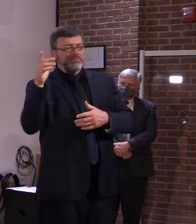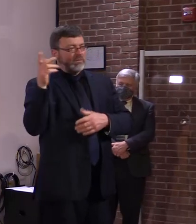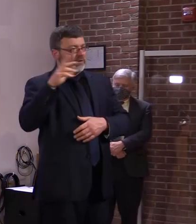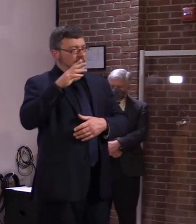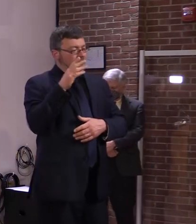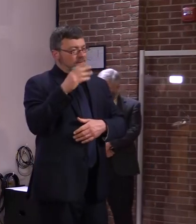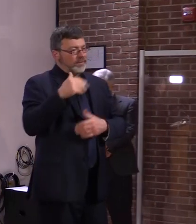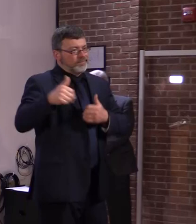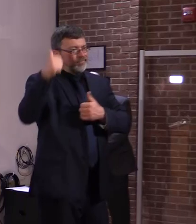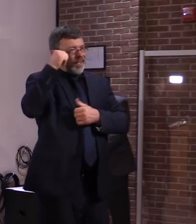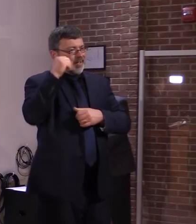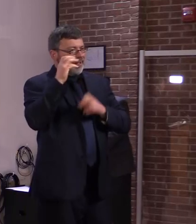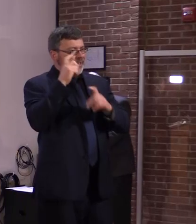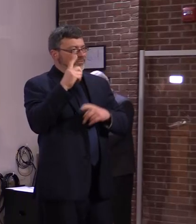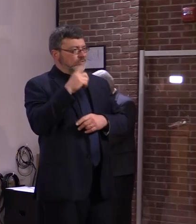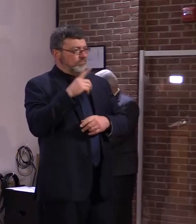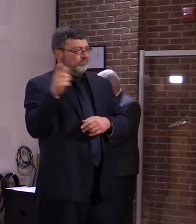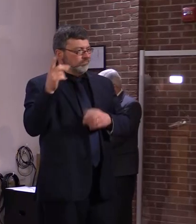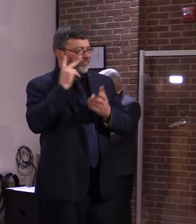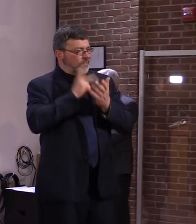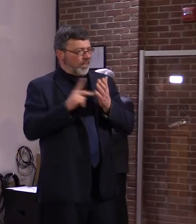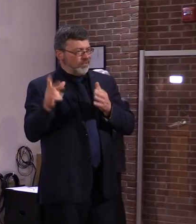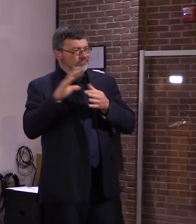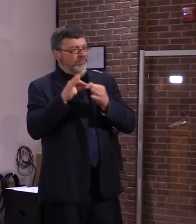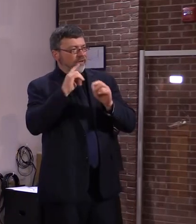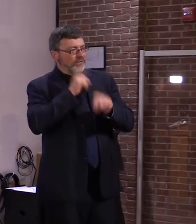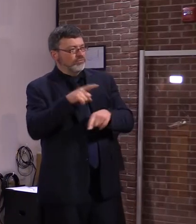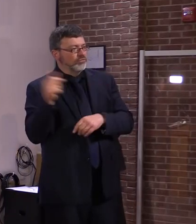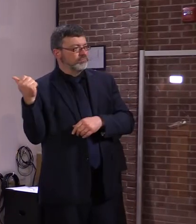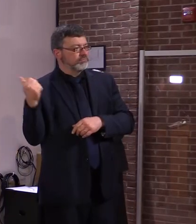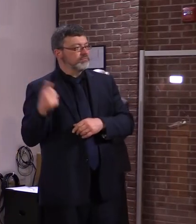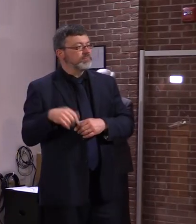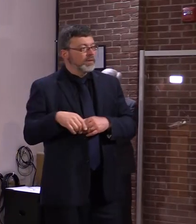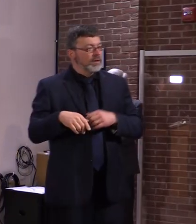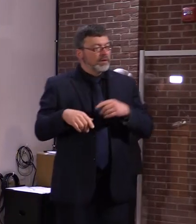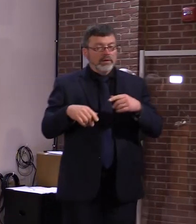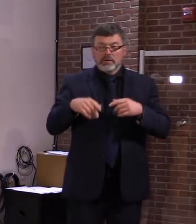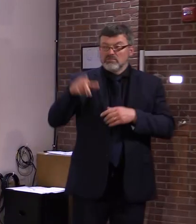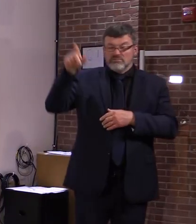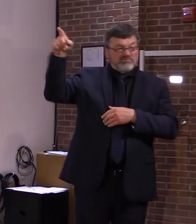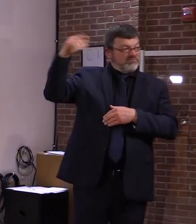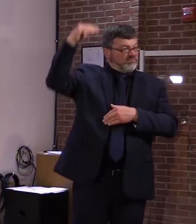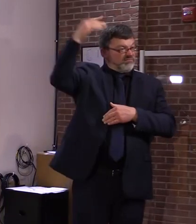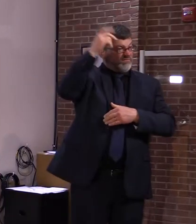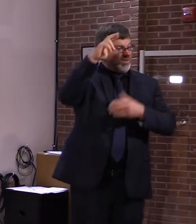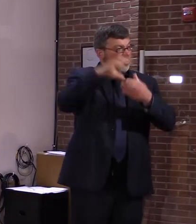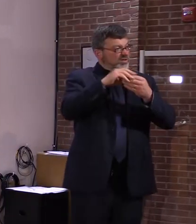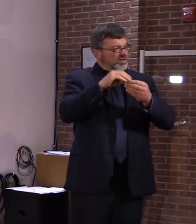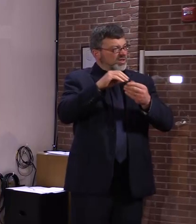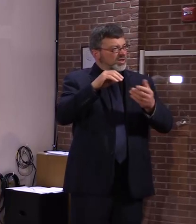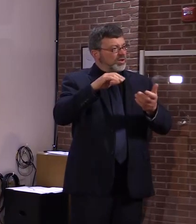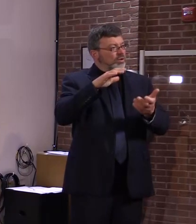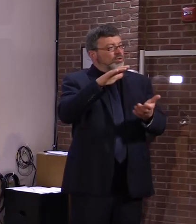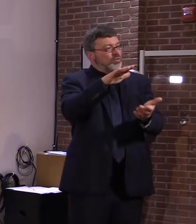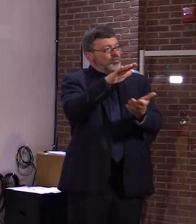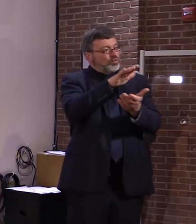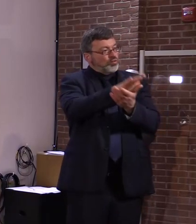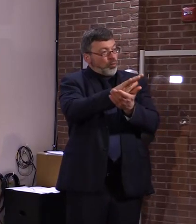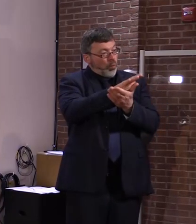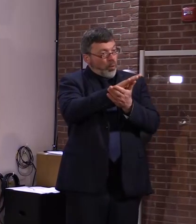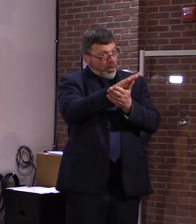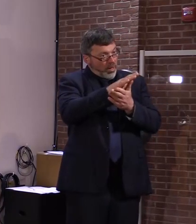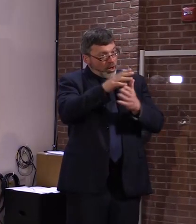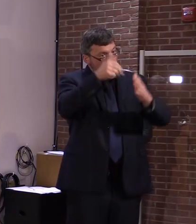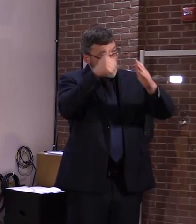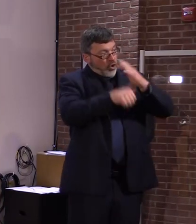Yeah, hi. I think, as Dr. Levine mentioned, schools are not covered by the CDC announcement. And, you know, basically, we still